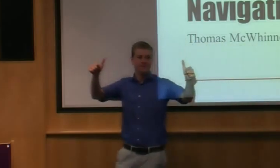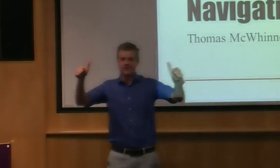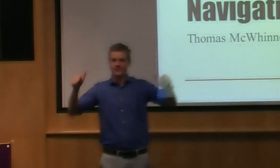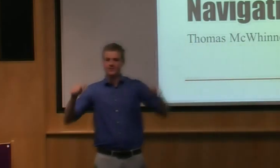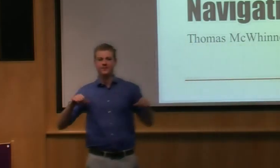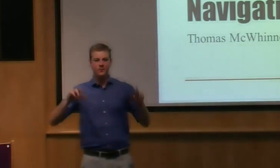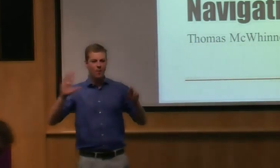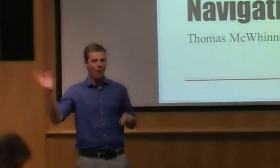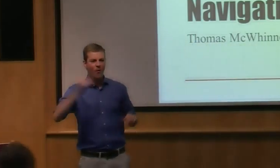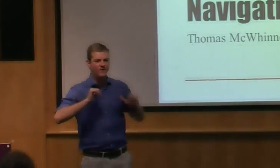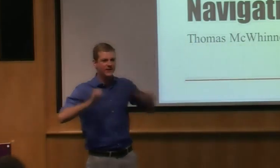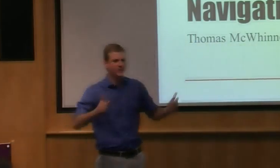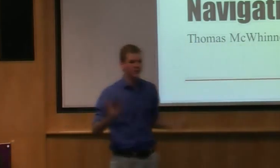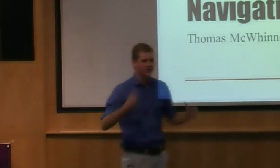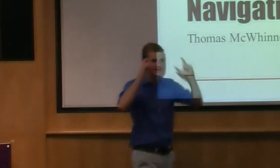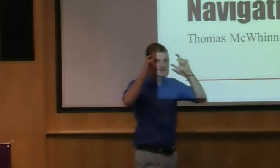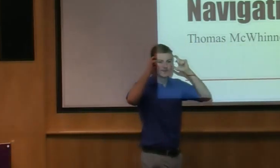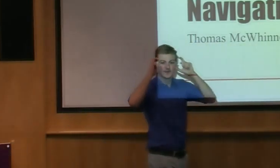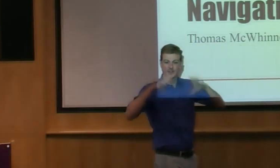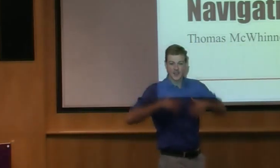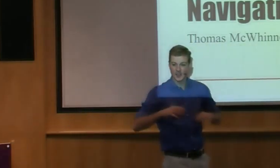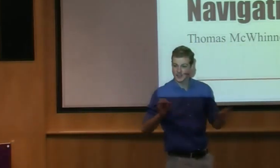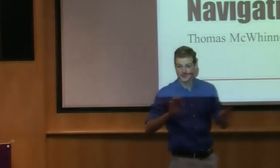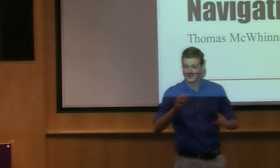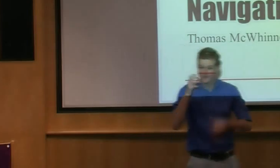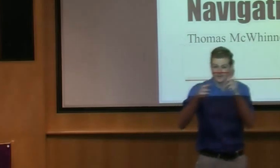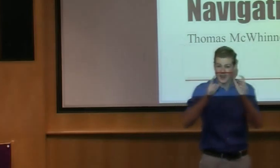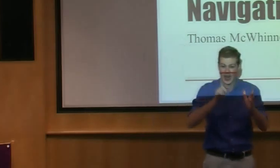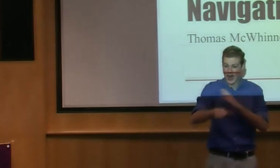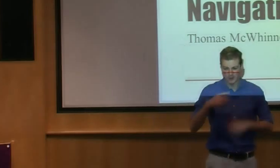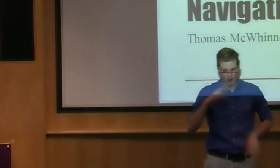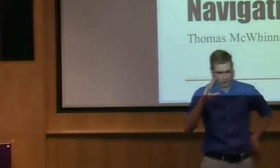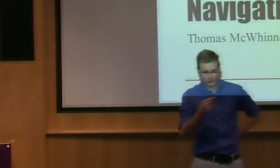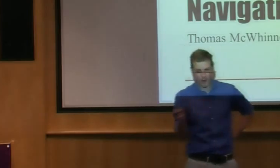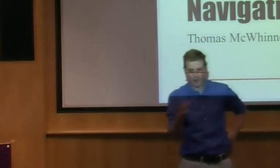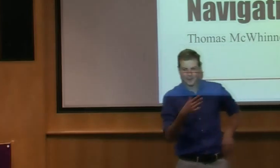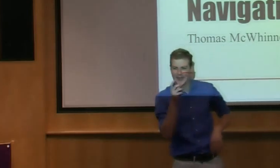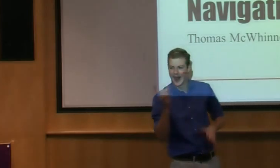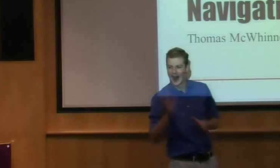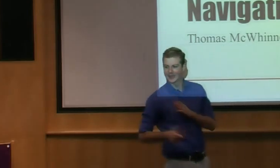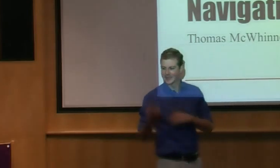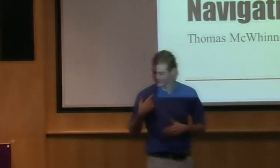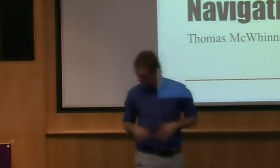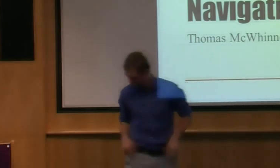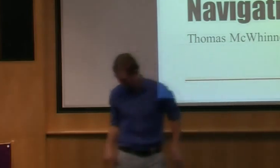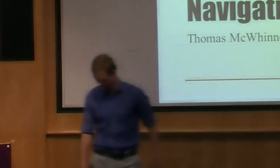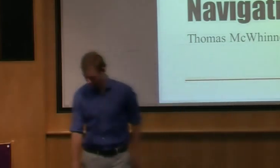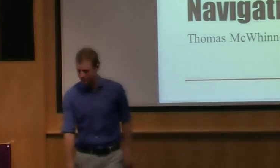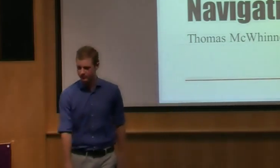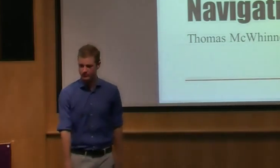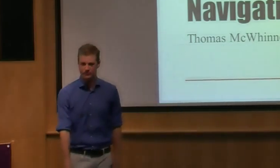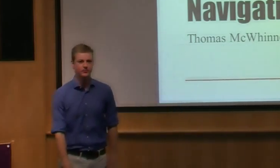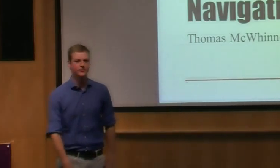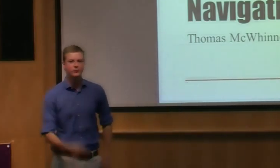Hello, everybody. I hope you're all fit and well and not too tired. I heard some people had a late night last